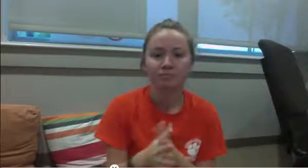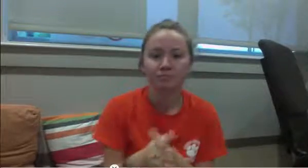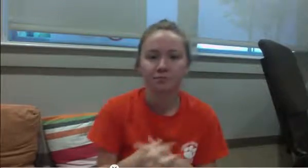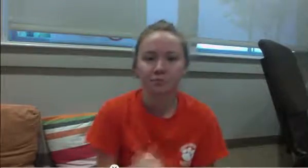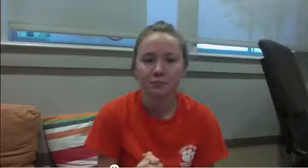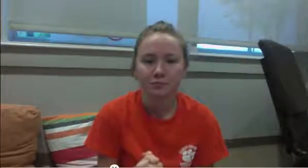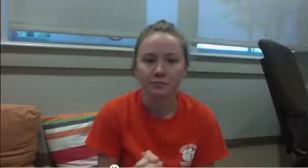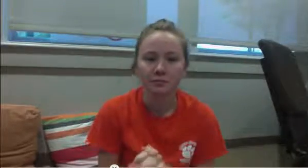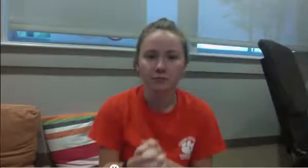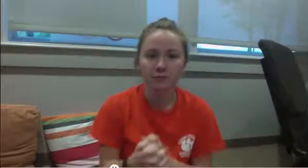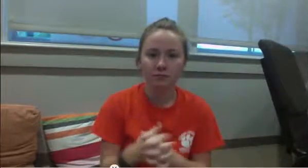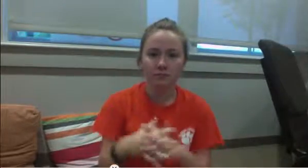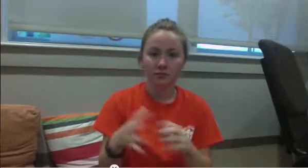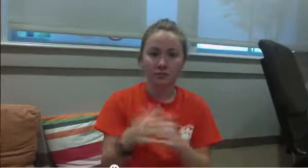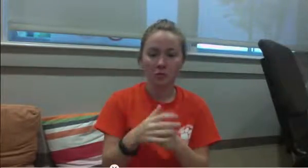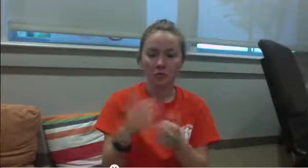So we're talking about the solar system.